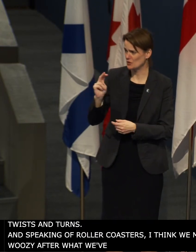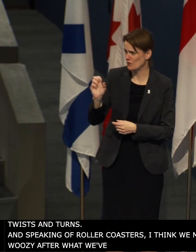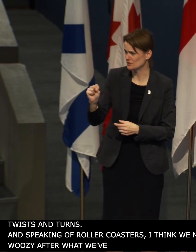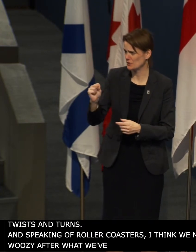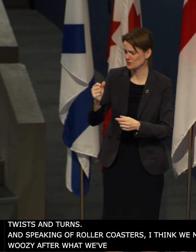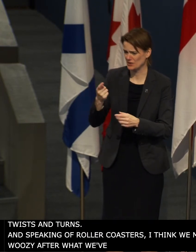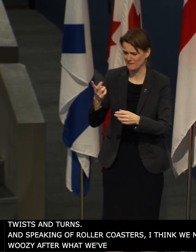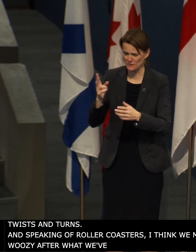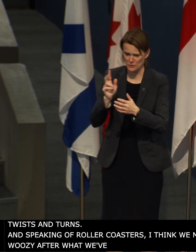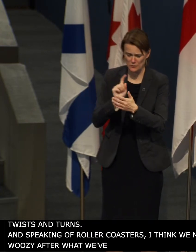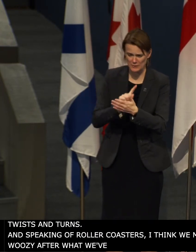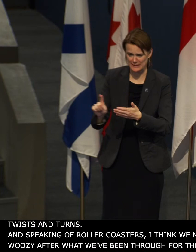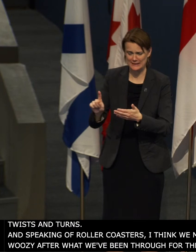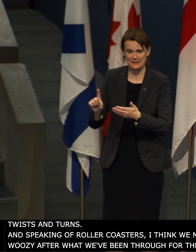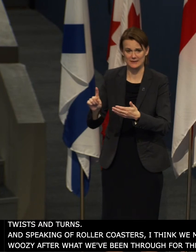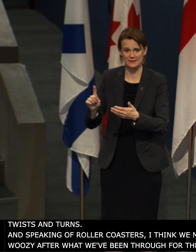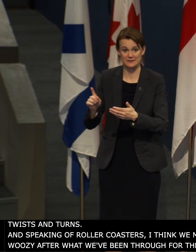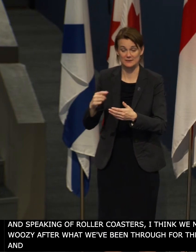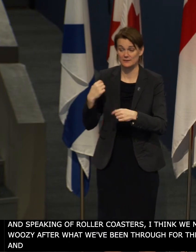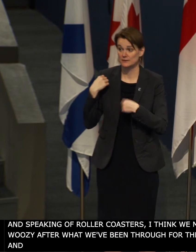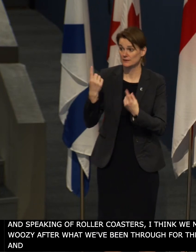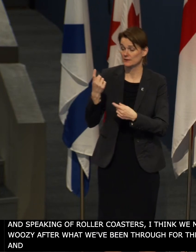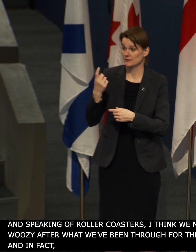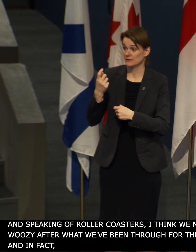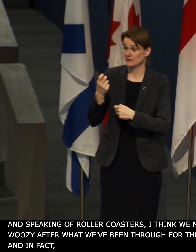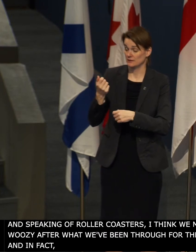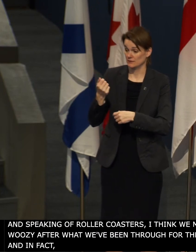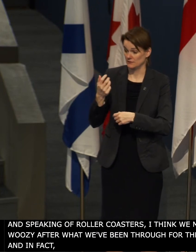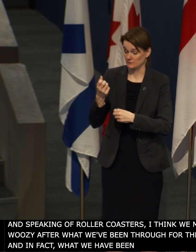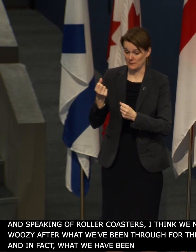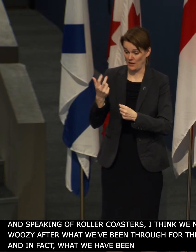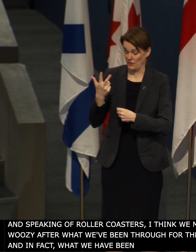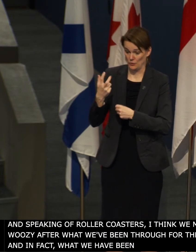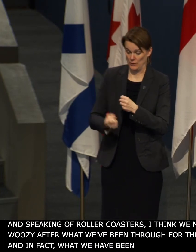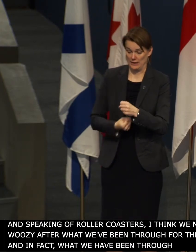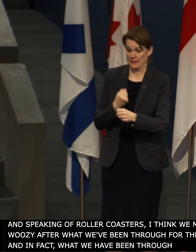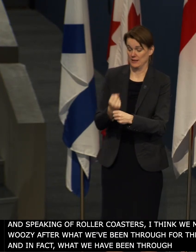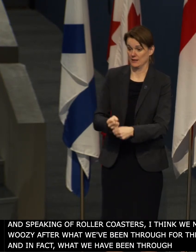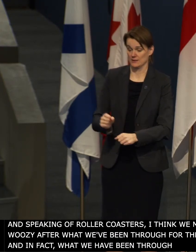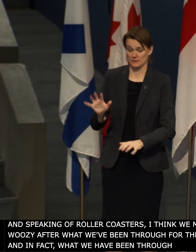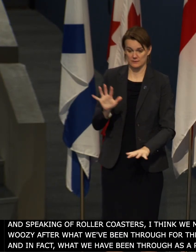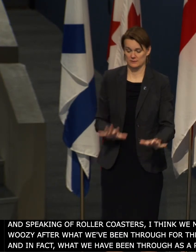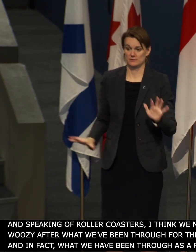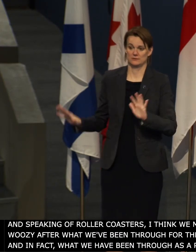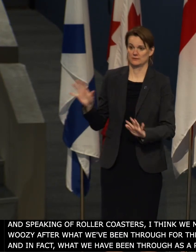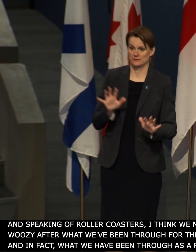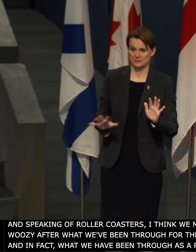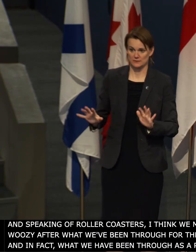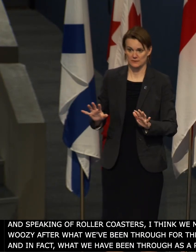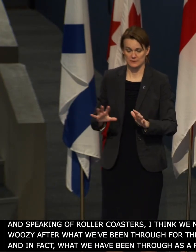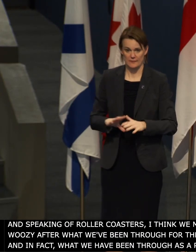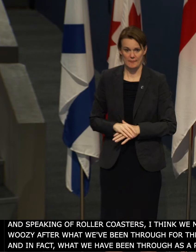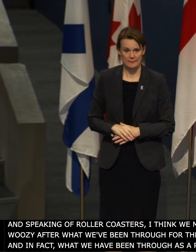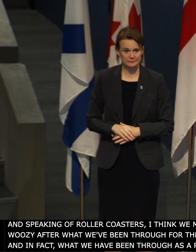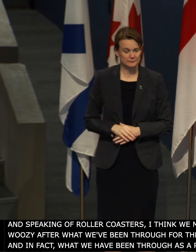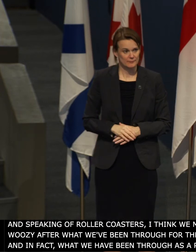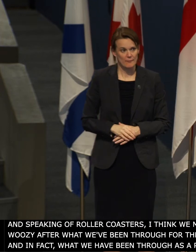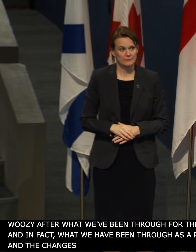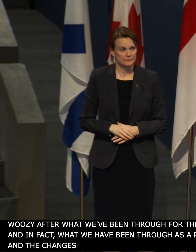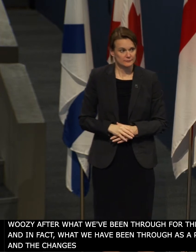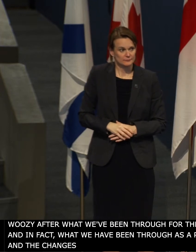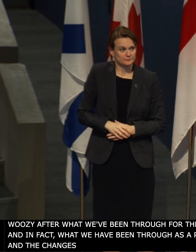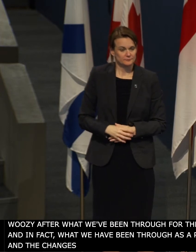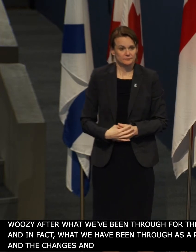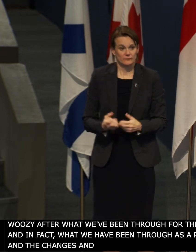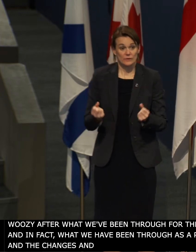few weeks, and in fact, what we've been through as a province for the past 3 years. And the changes and the events that